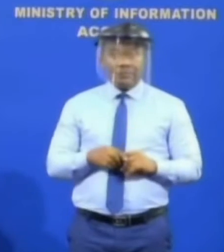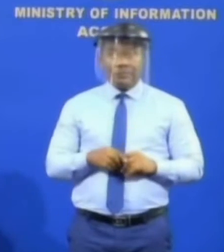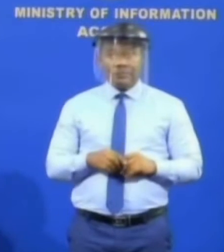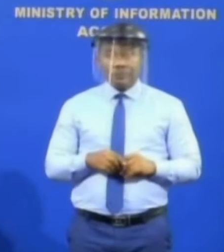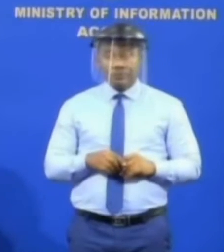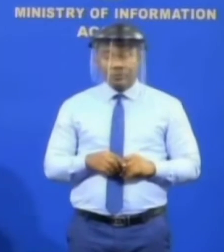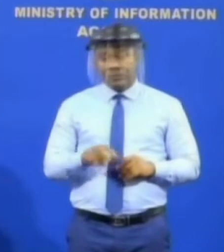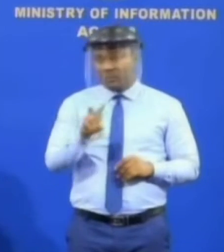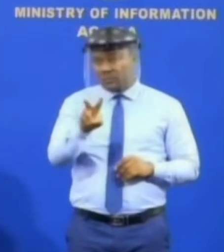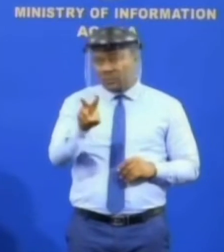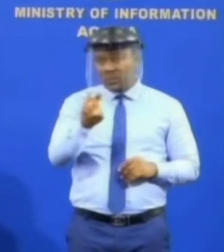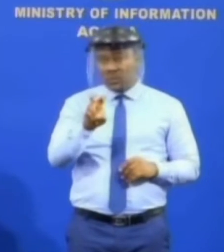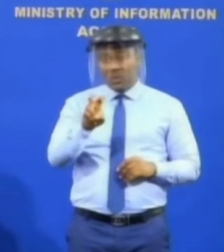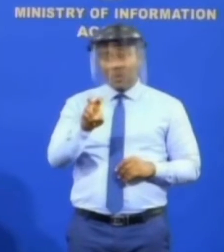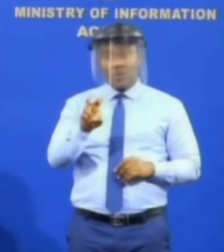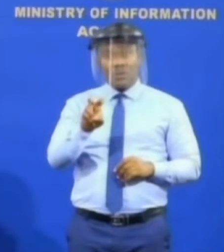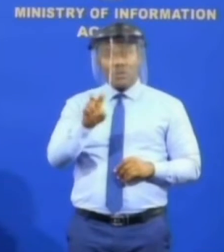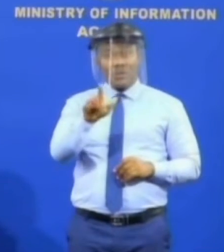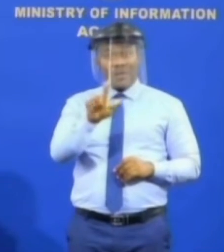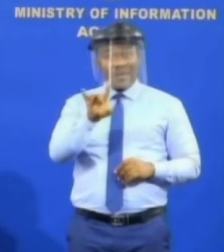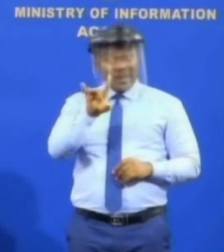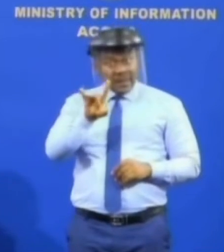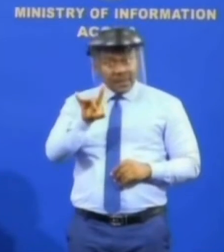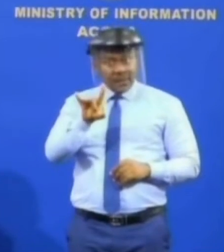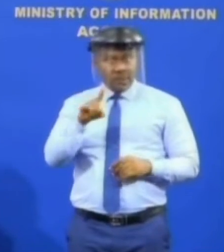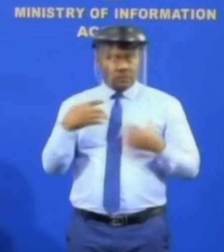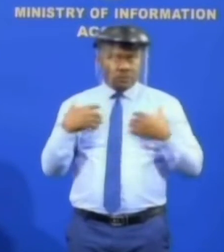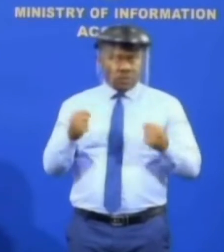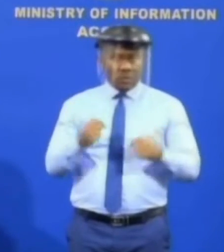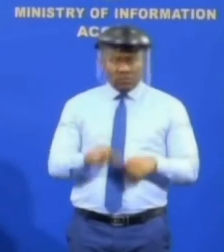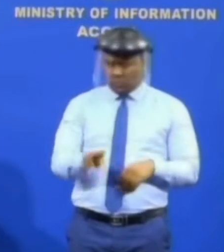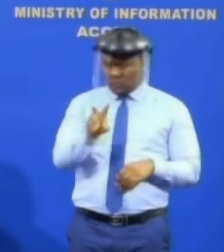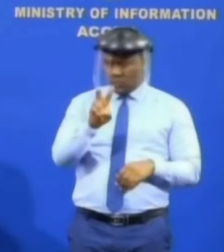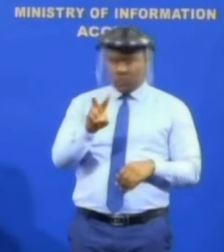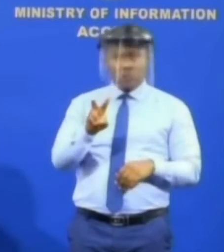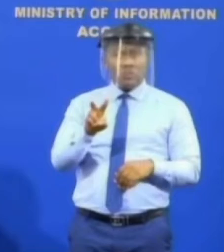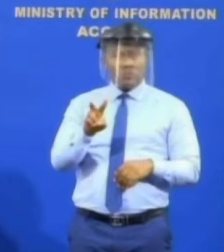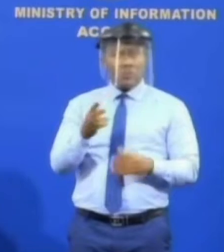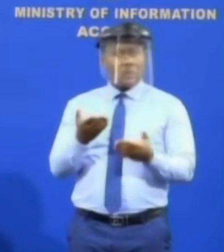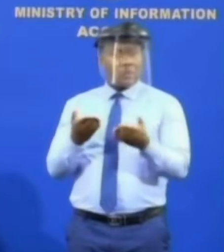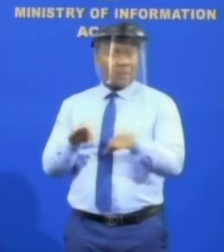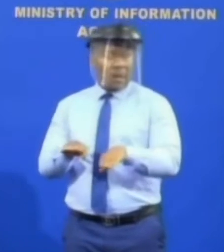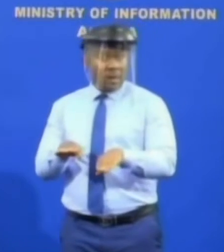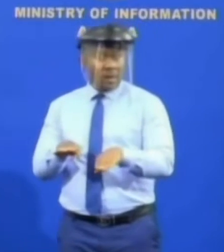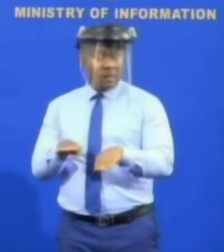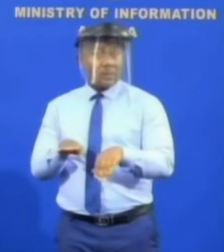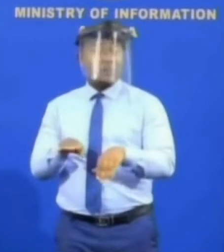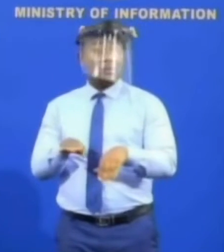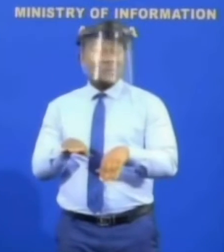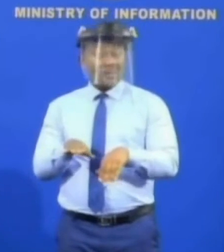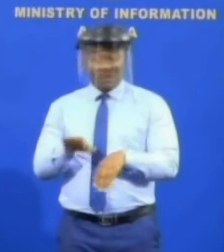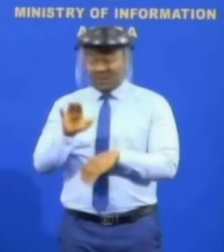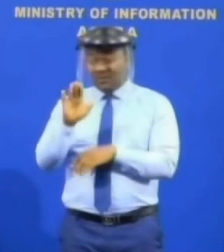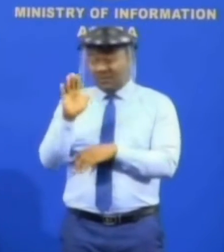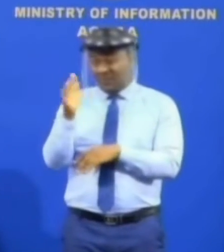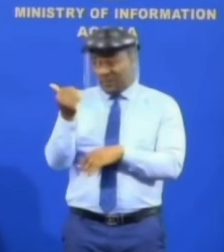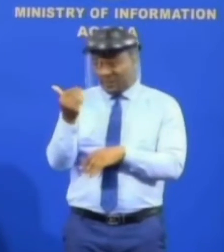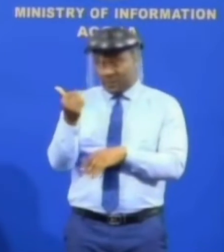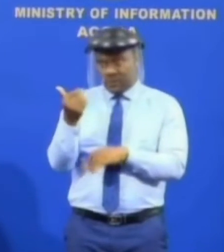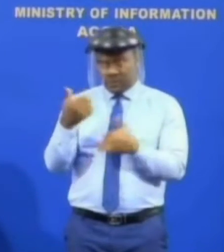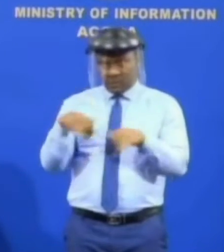They've recorded 228 recoveries, 2 deaths, and currently there are 15 active cases. What it means is